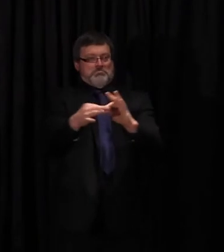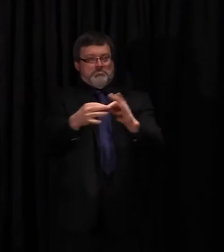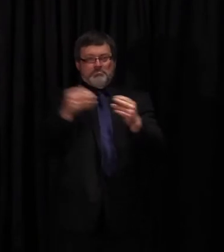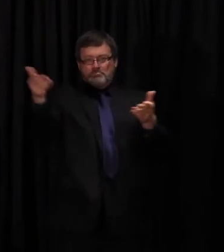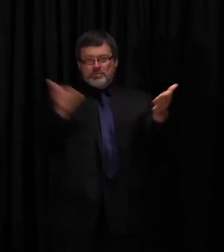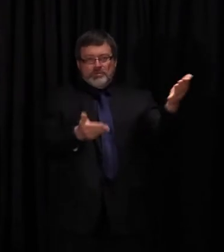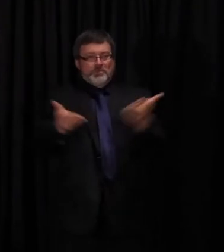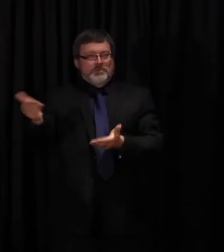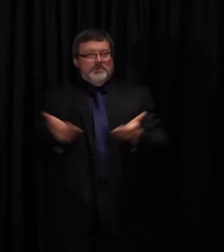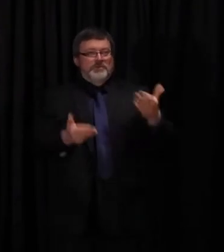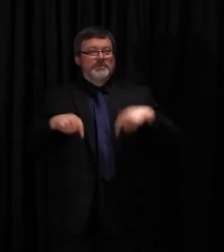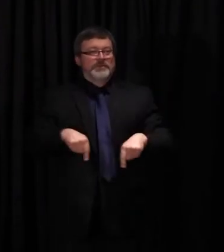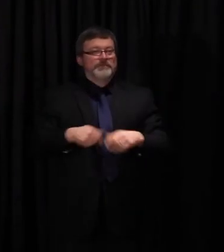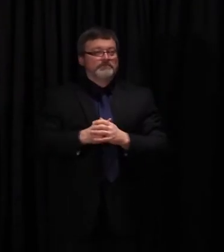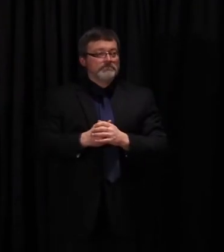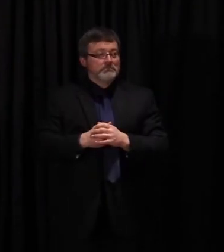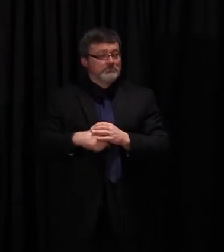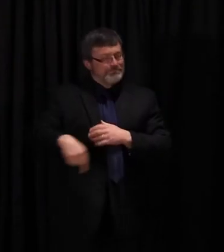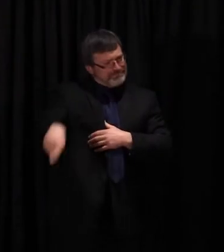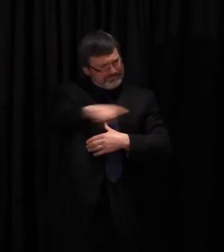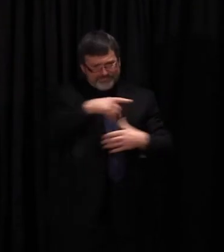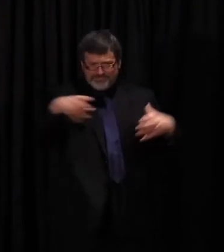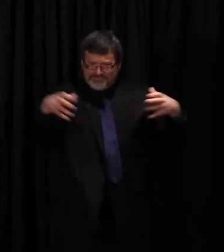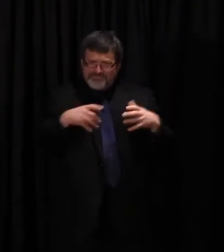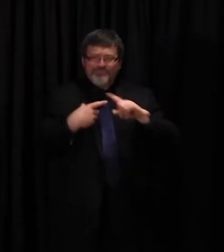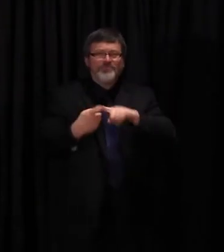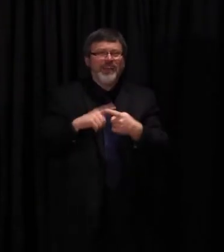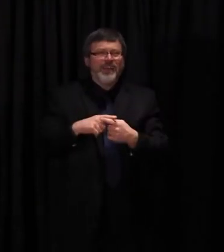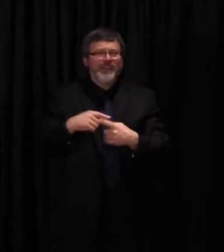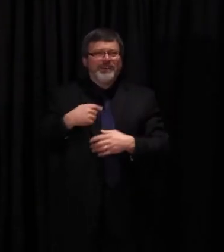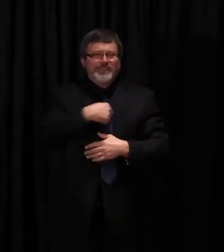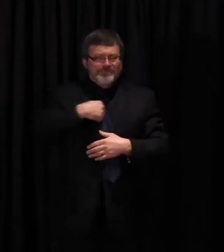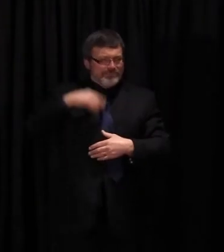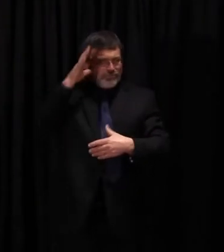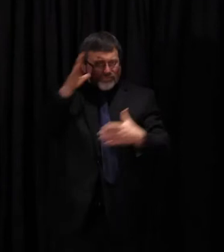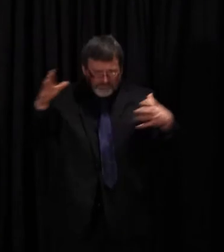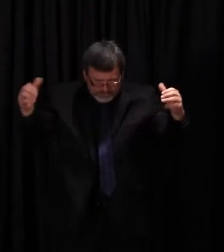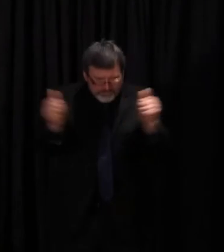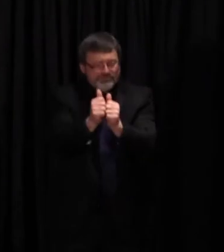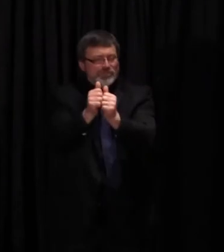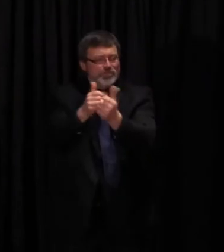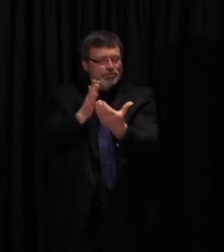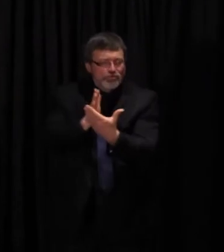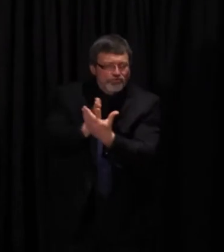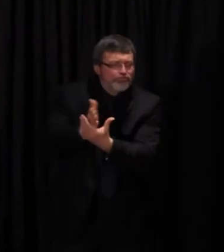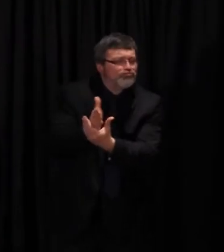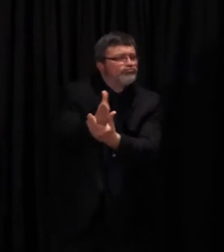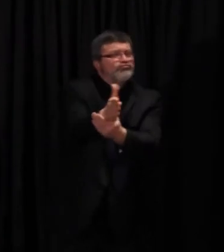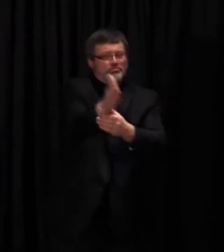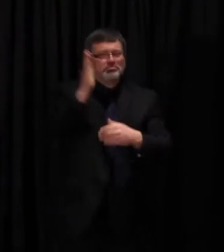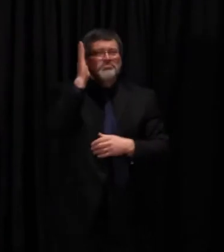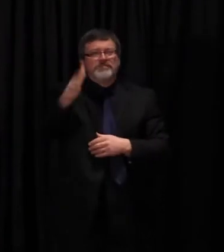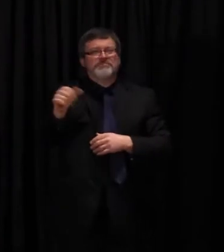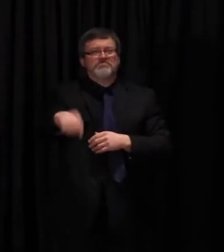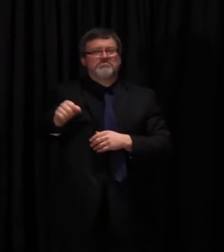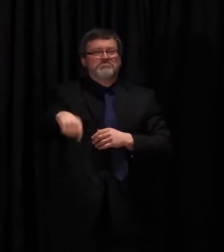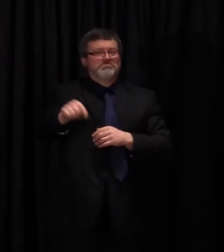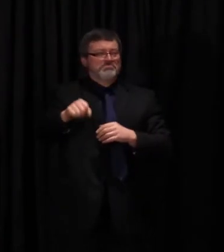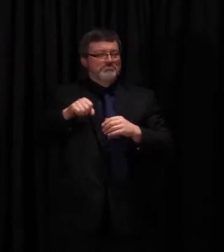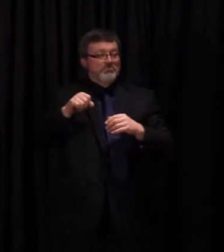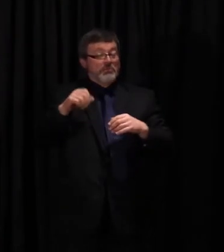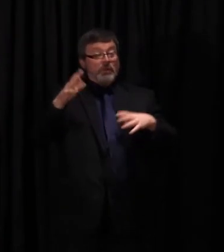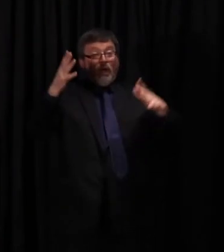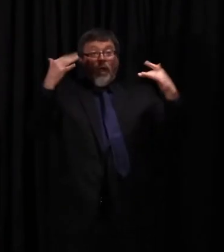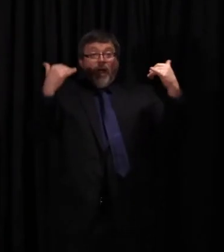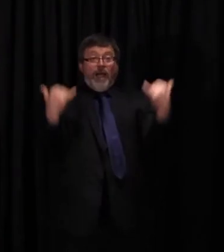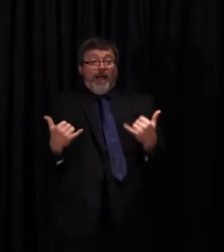Friends, we will get through this and be back together soon. But for now, I know we'll find